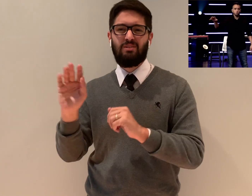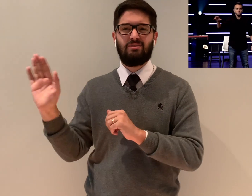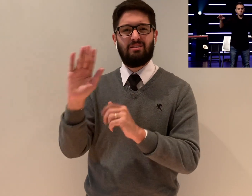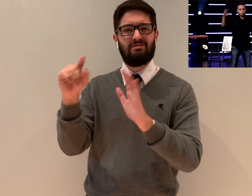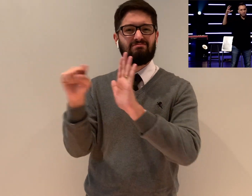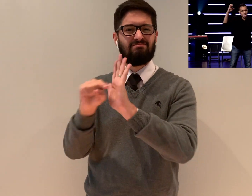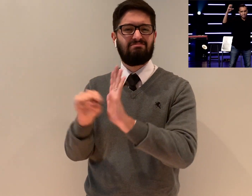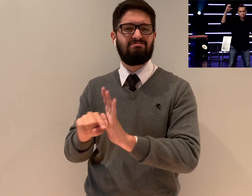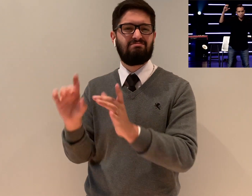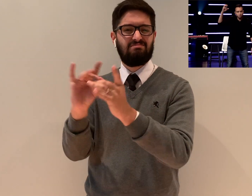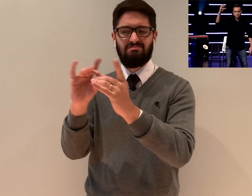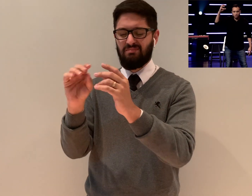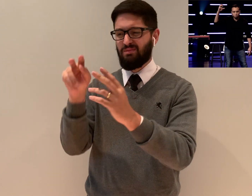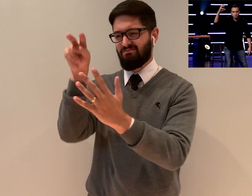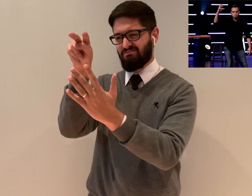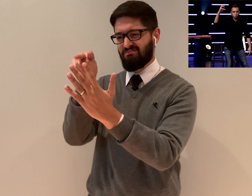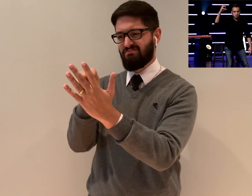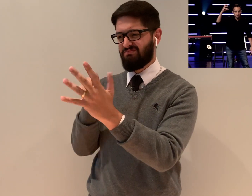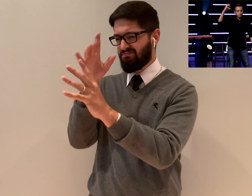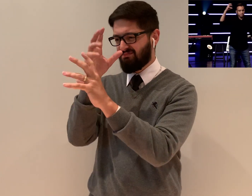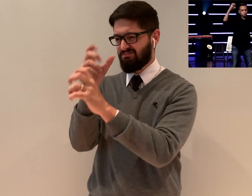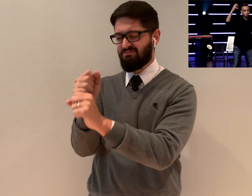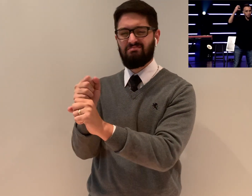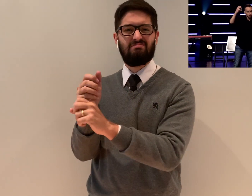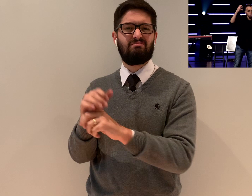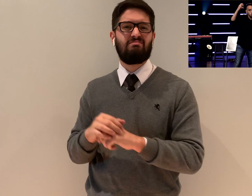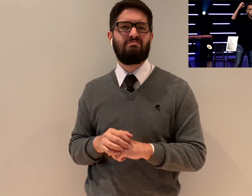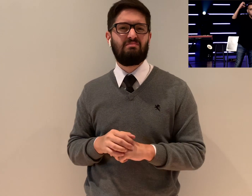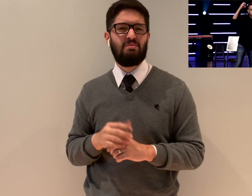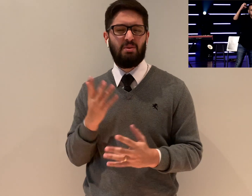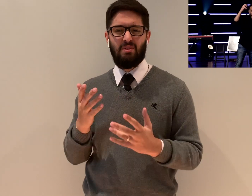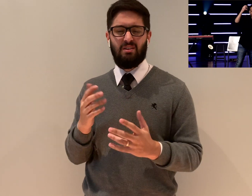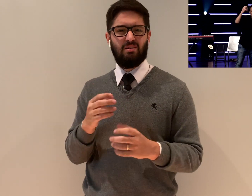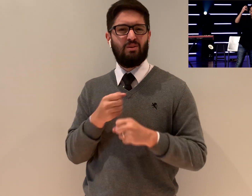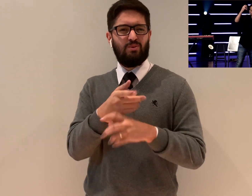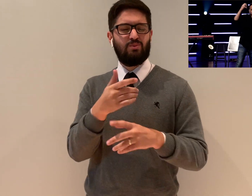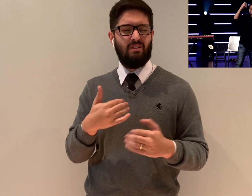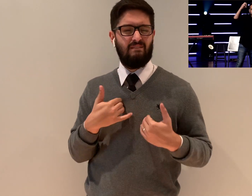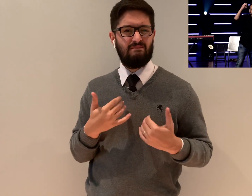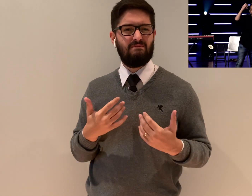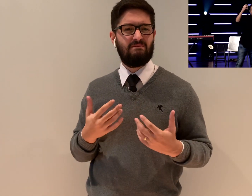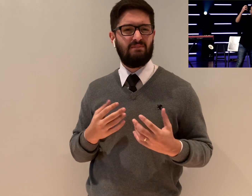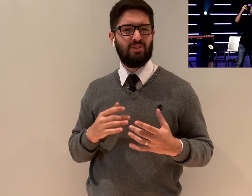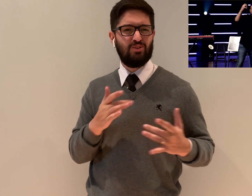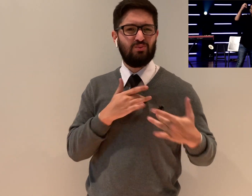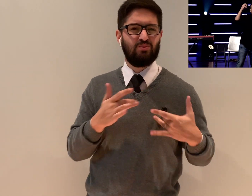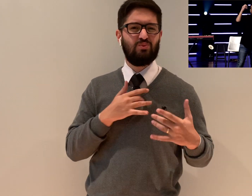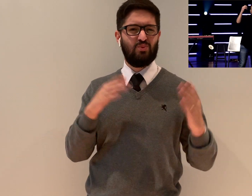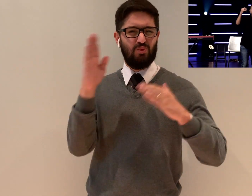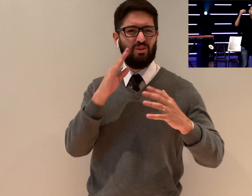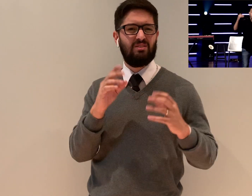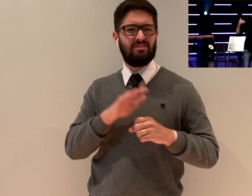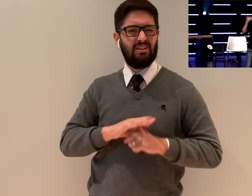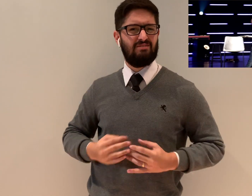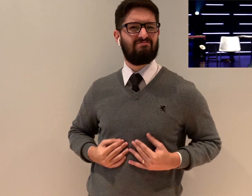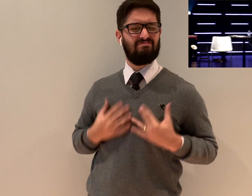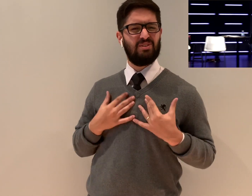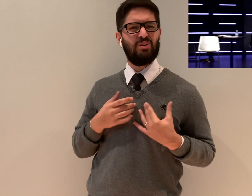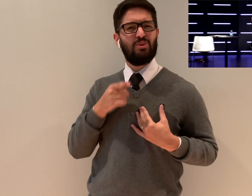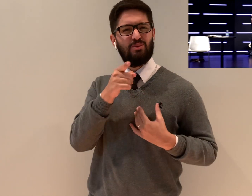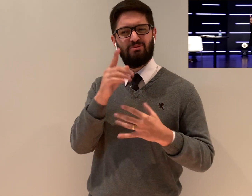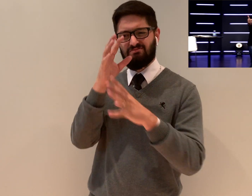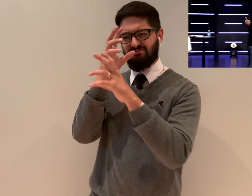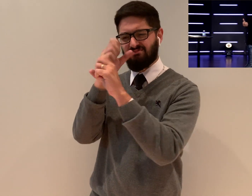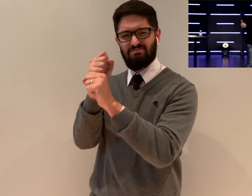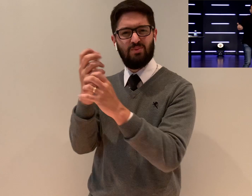people. The negativity of people is filling you with concern and worry and anxiety. What is it that